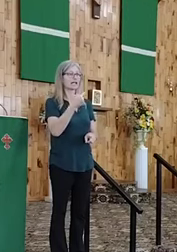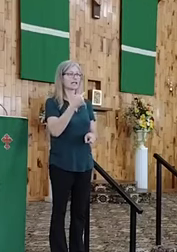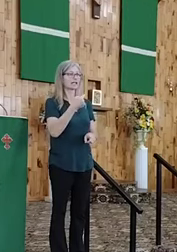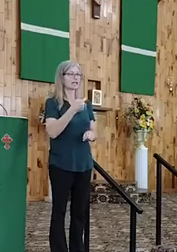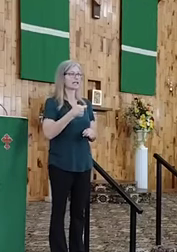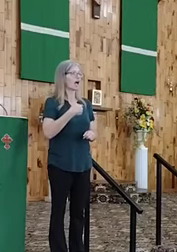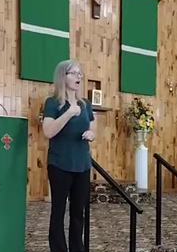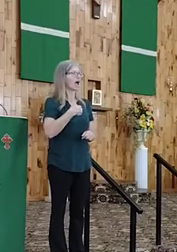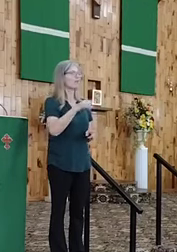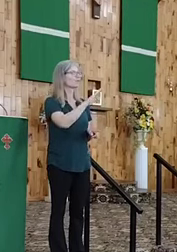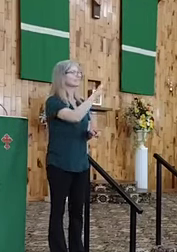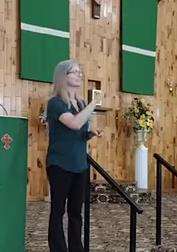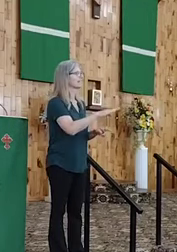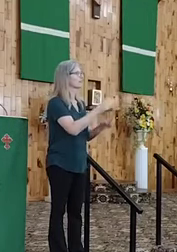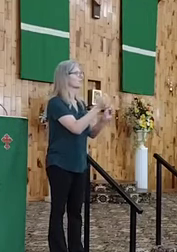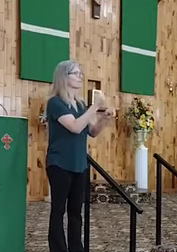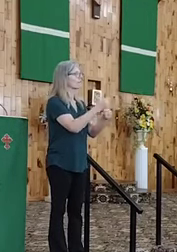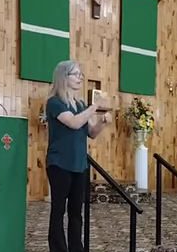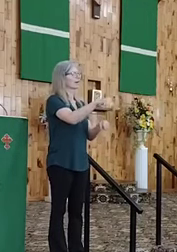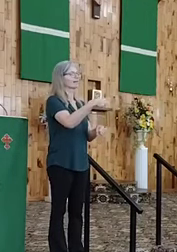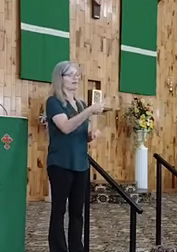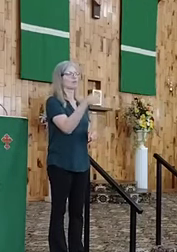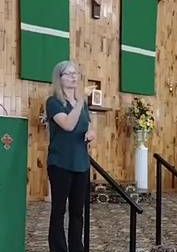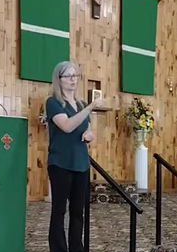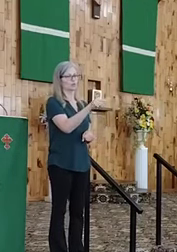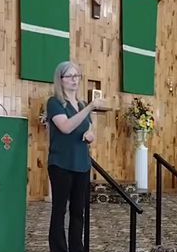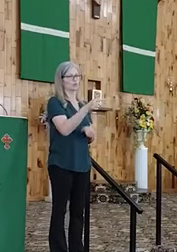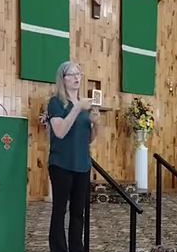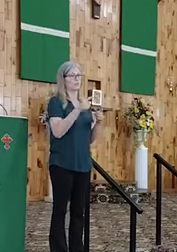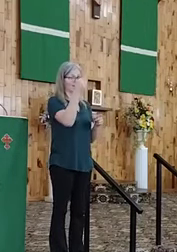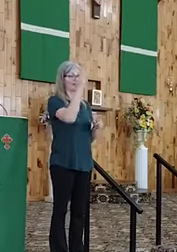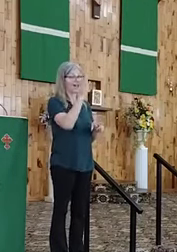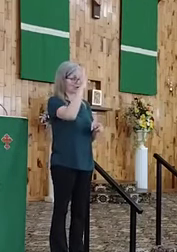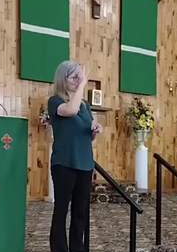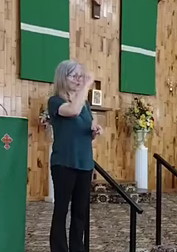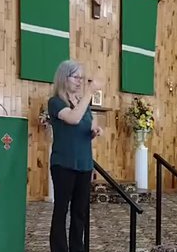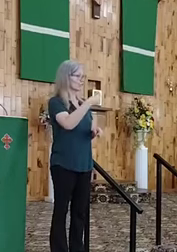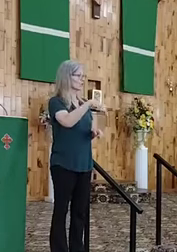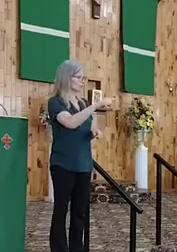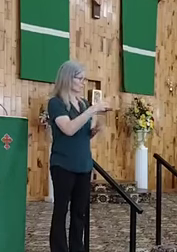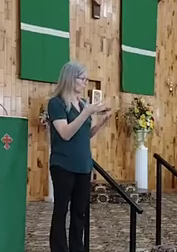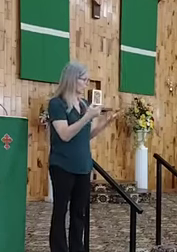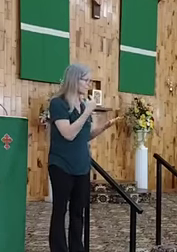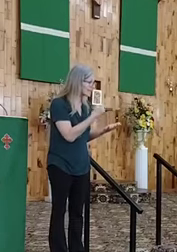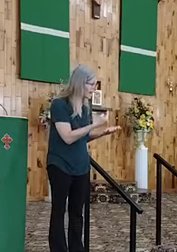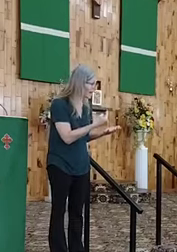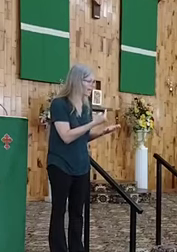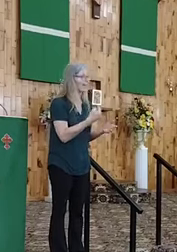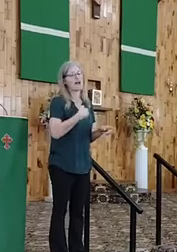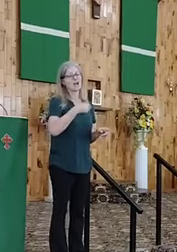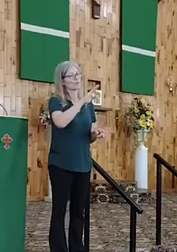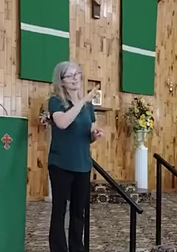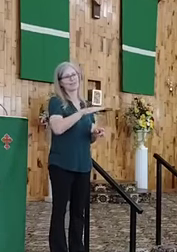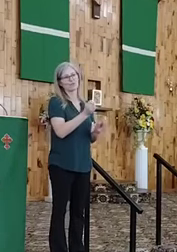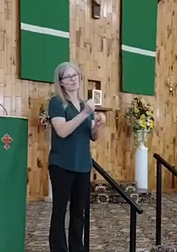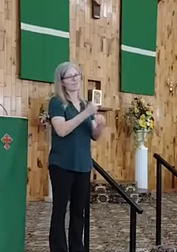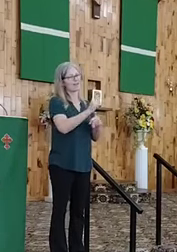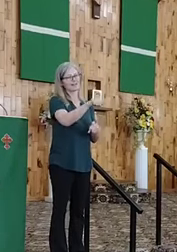I will never make another one. Just forget that. When God made you, what did he say? I will never make another